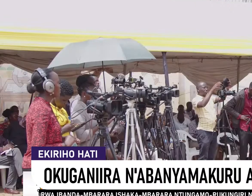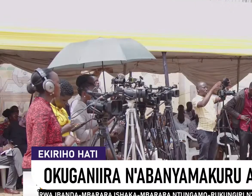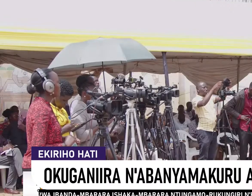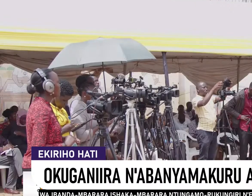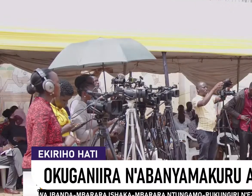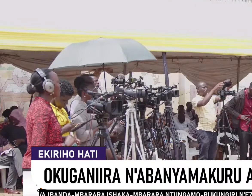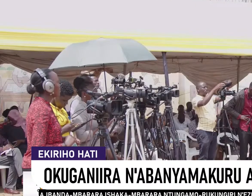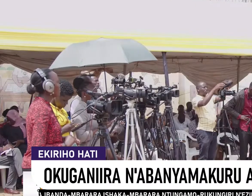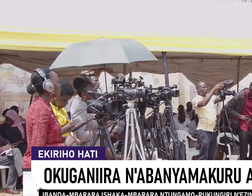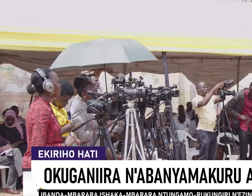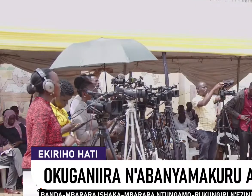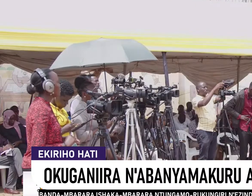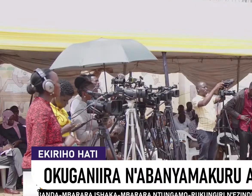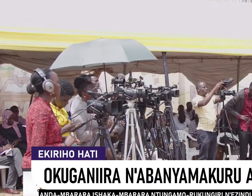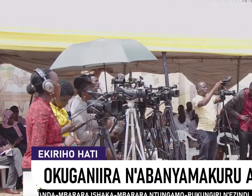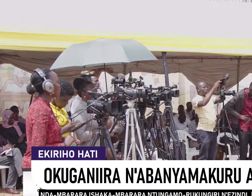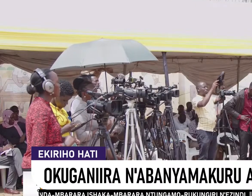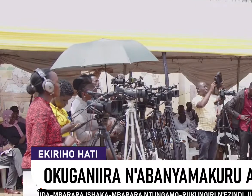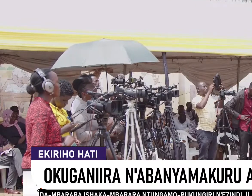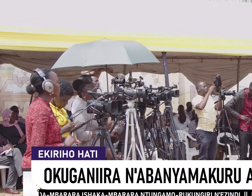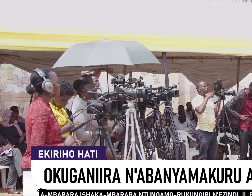around 24th of September,